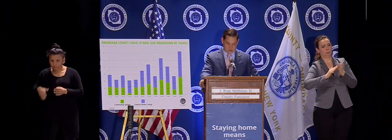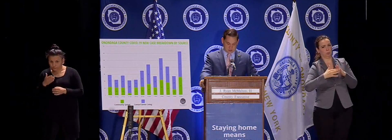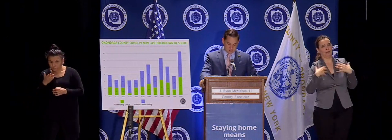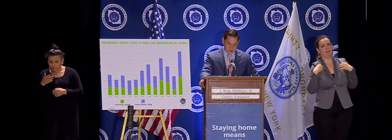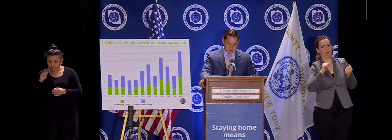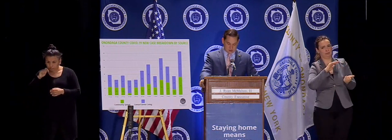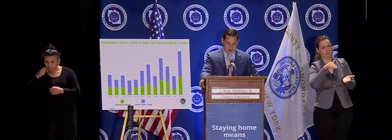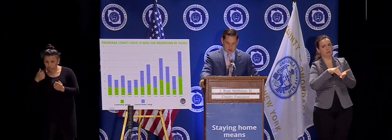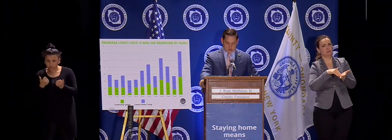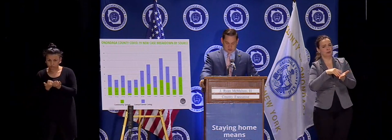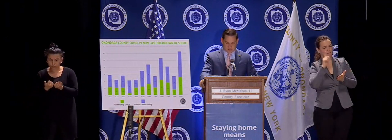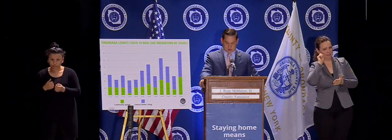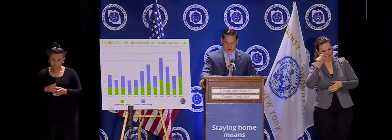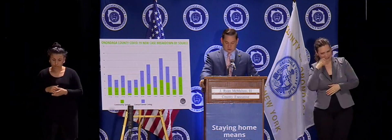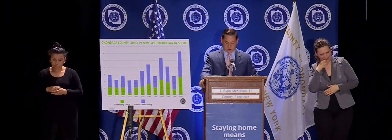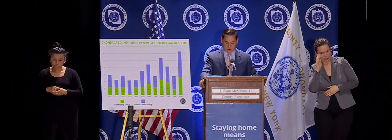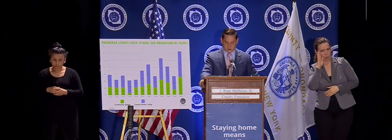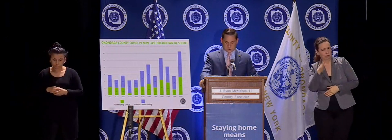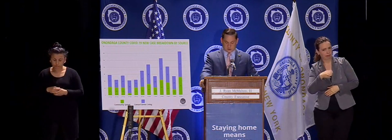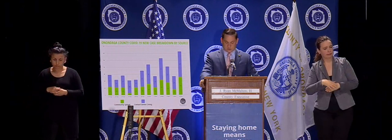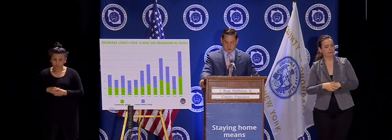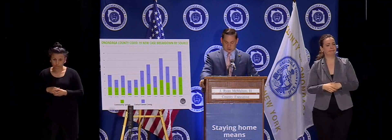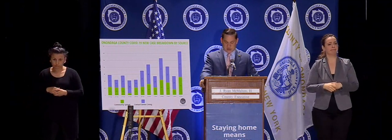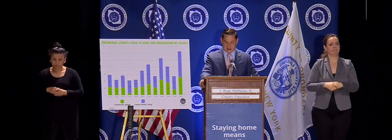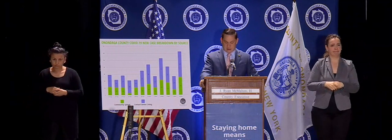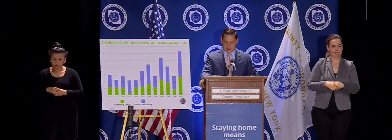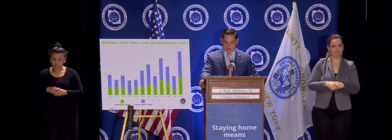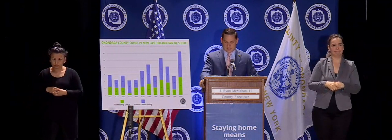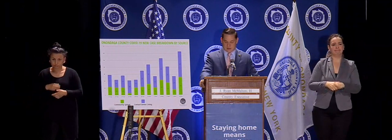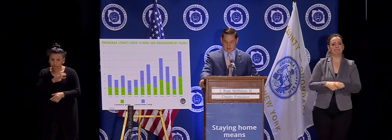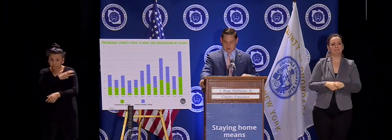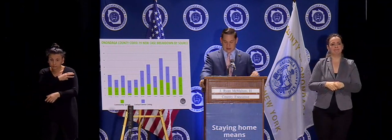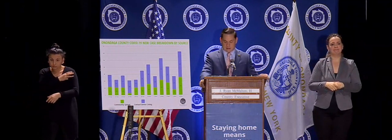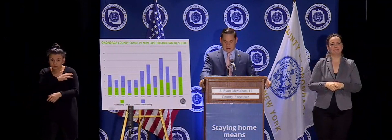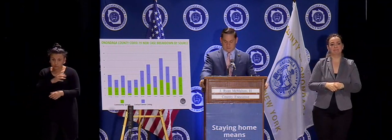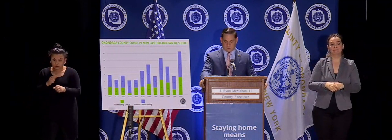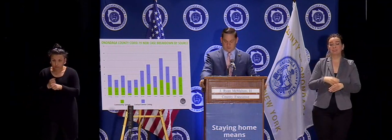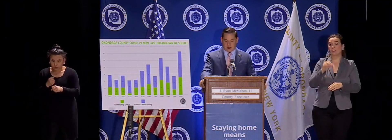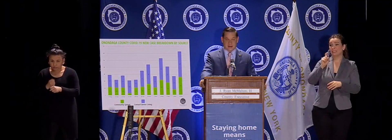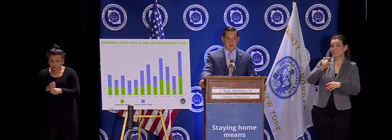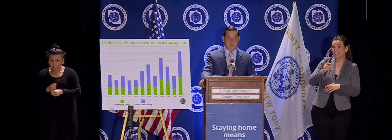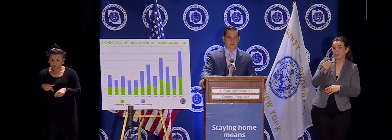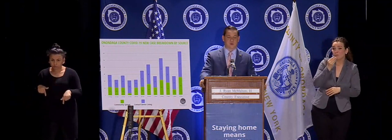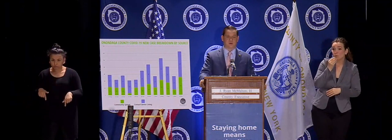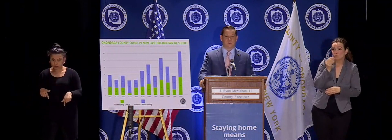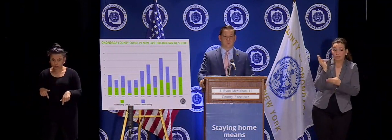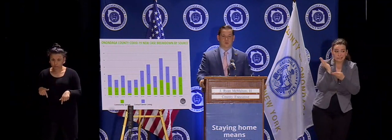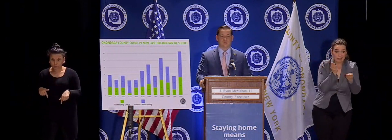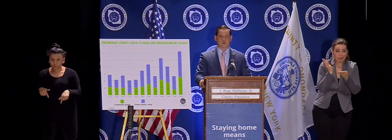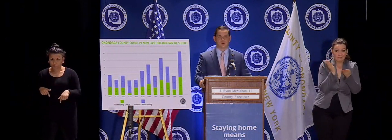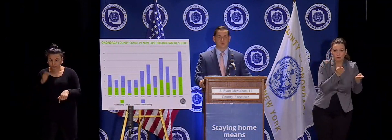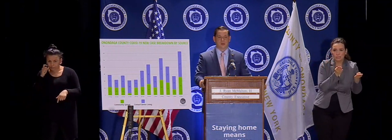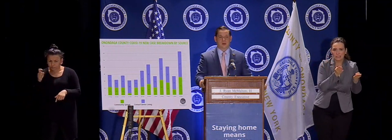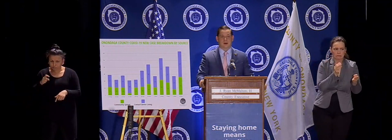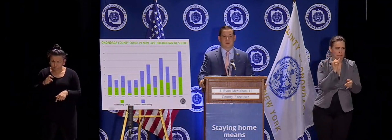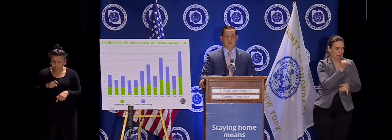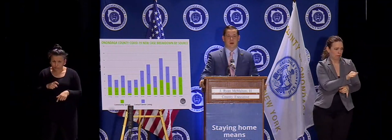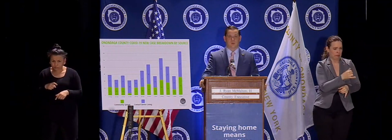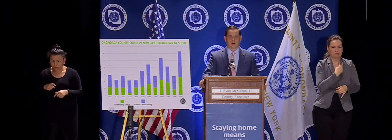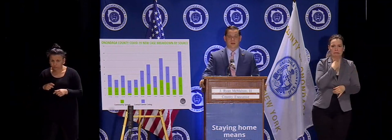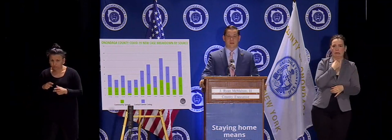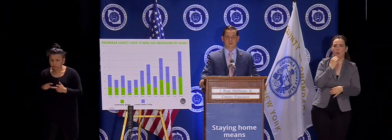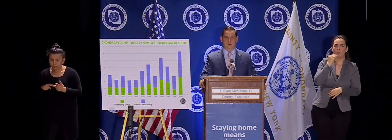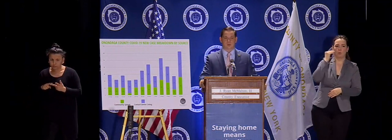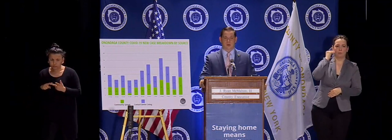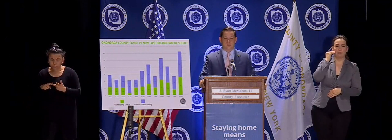testing site. Our seniors, our healthcare workers, and adult nutrition hotline, a hotline for a variety of needs for individuals who